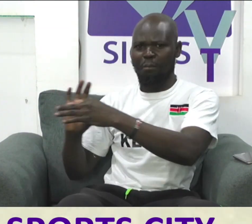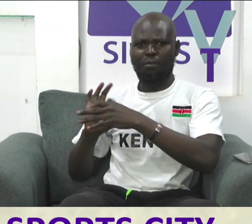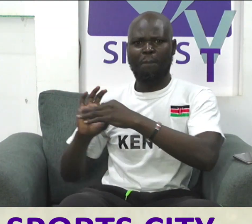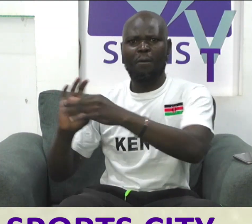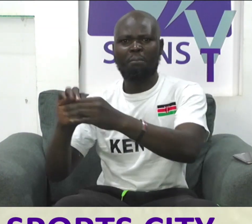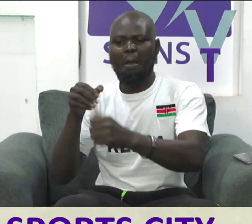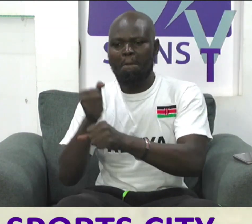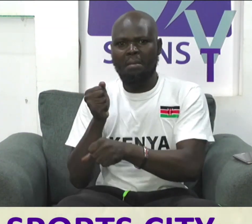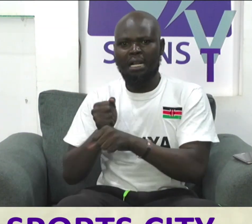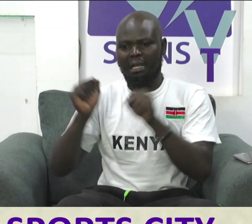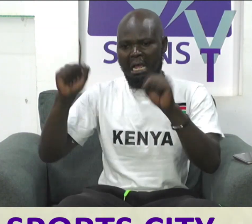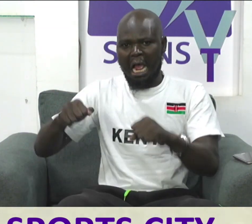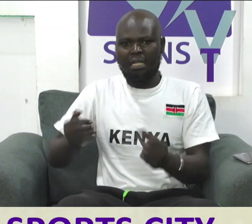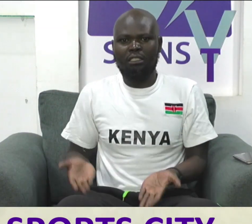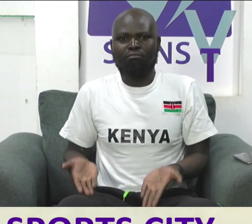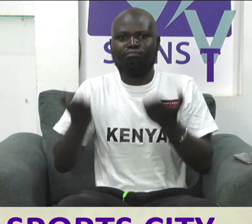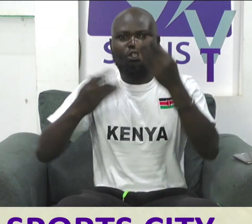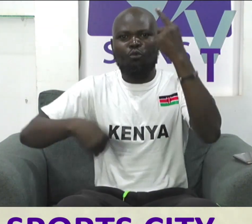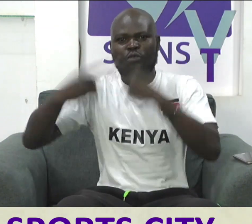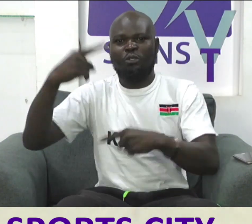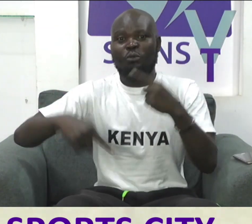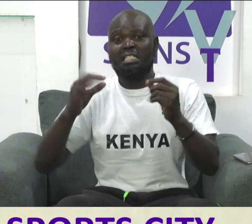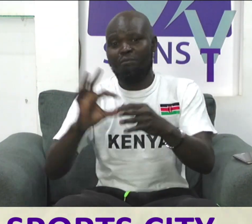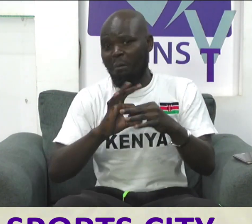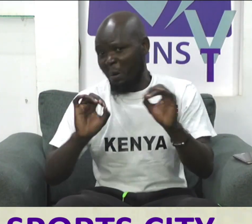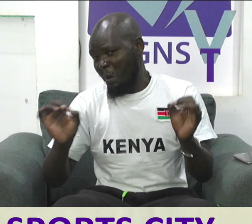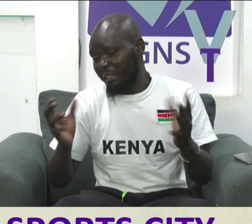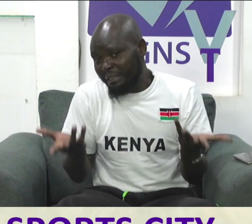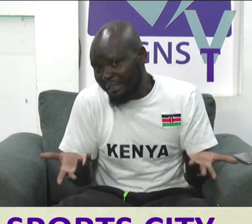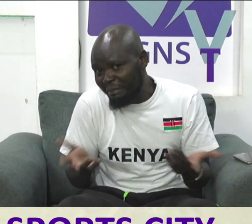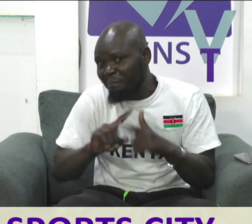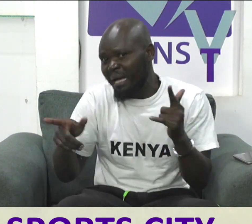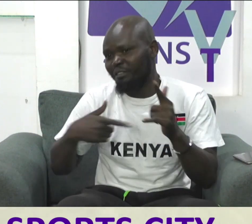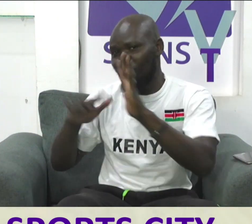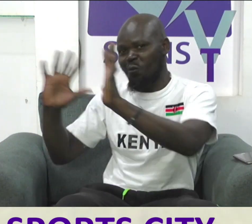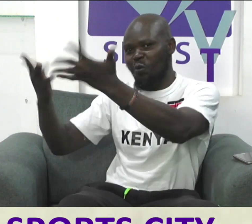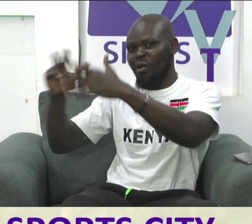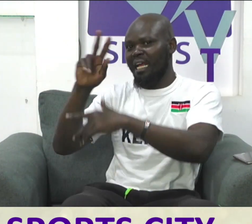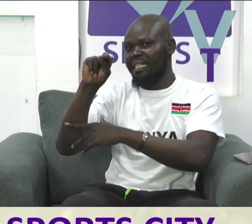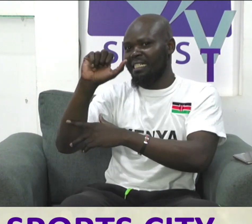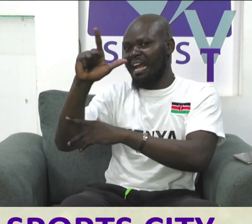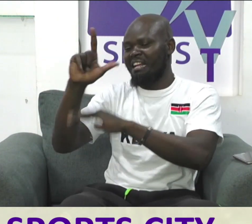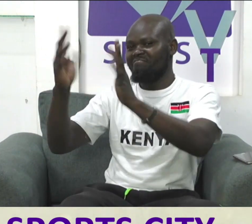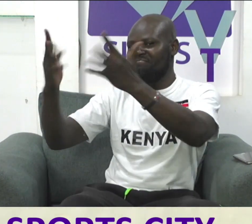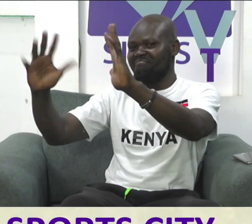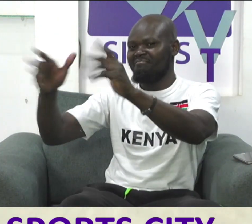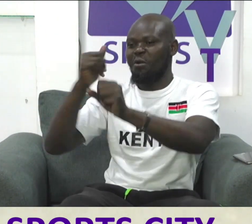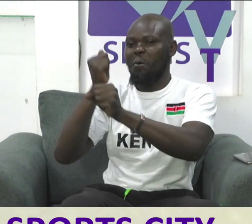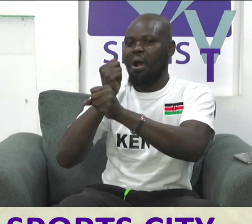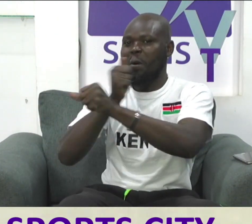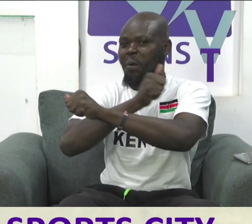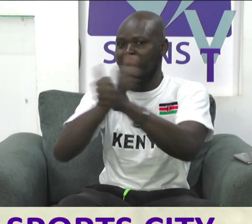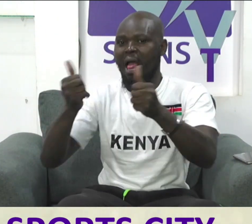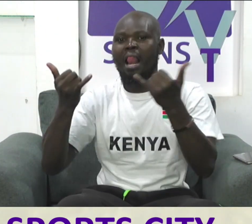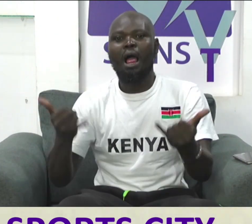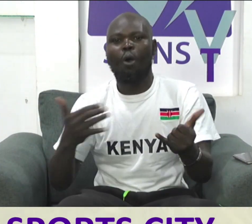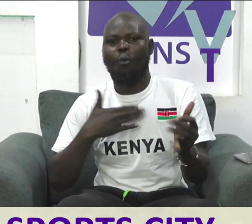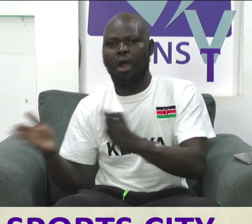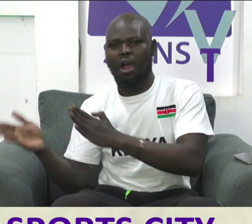hard, and also they're going to have that connection so that they win this cup, because the most important thing is in football is